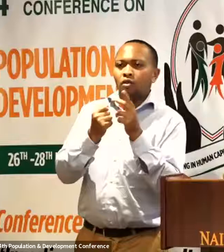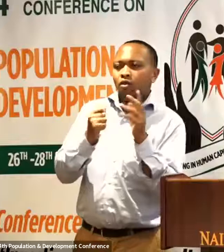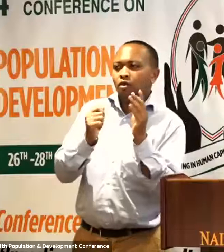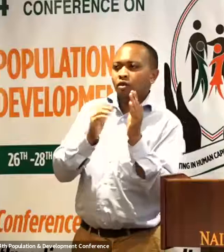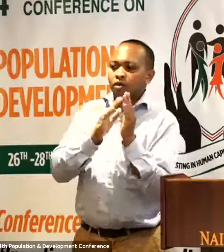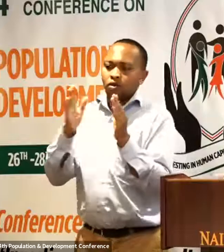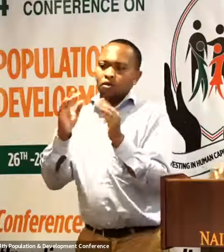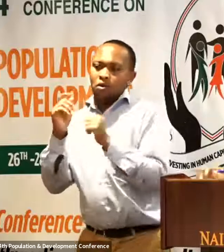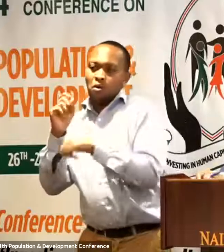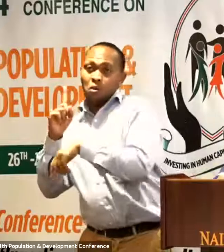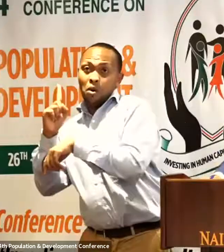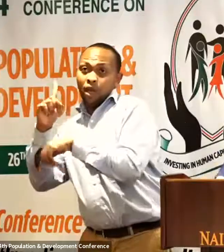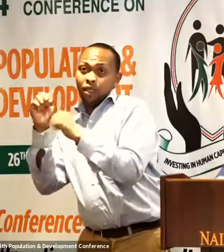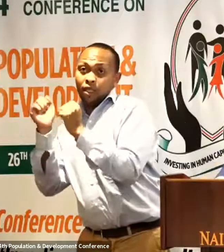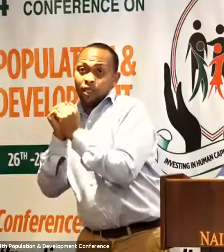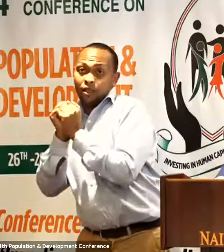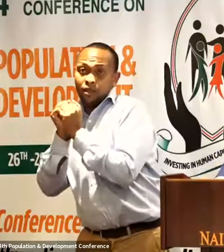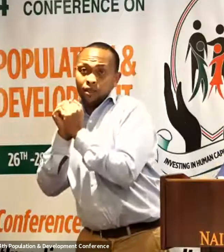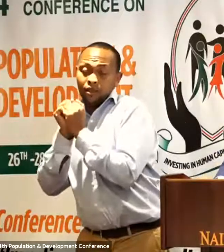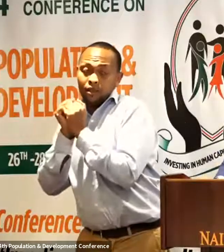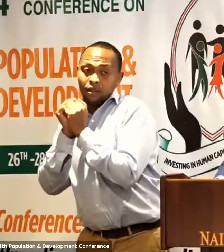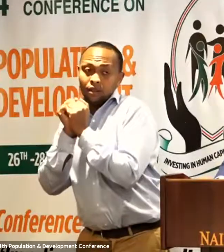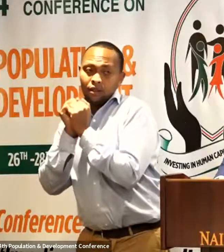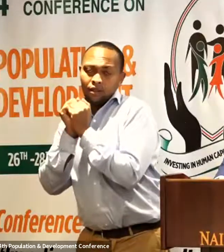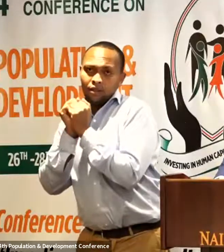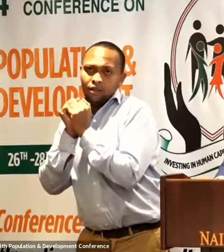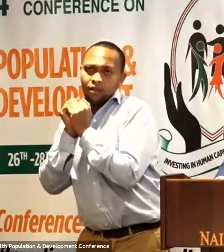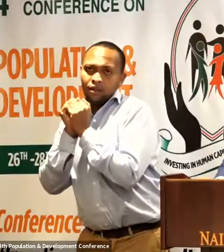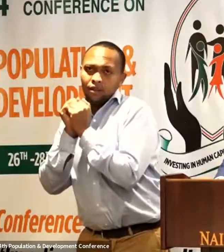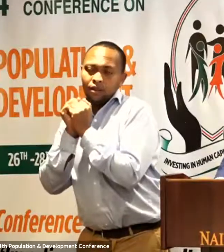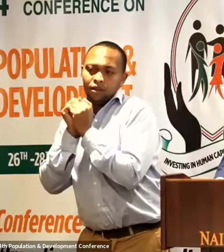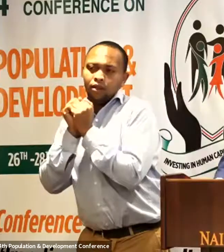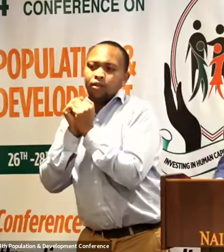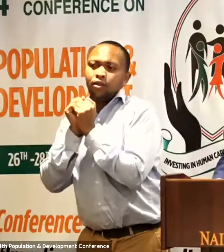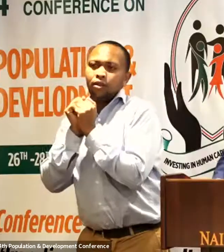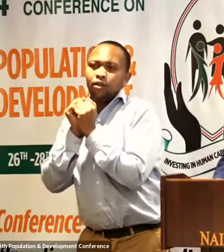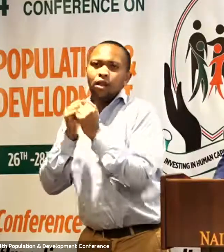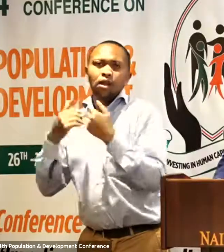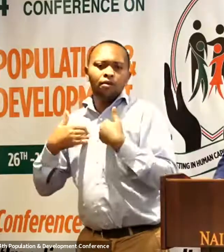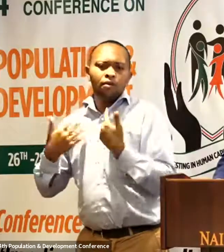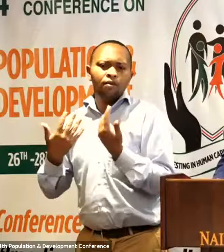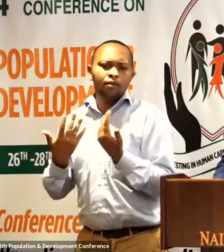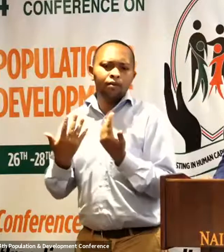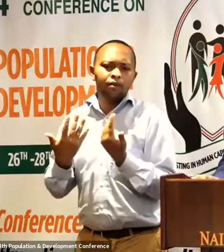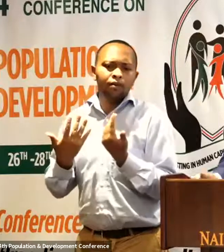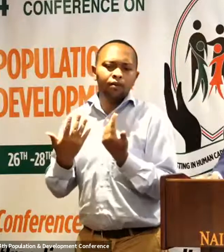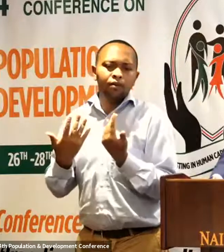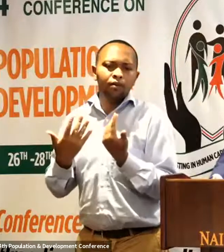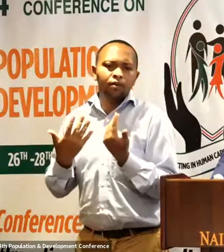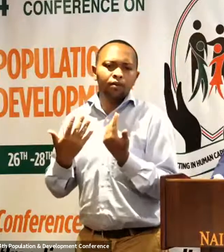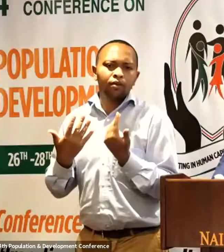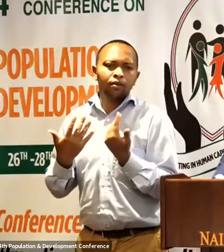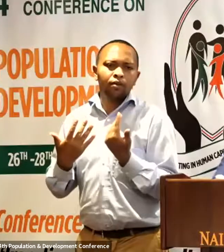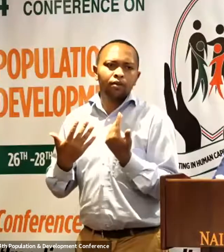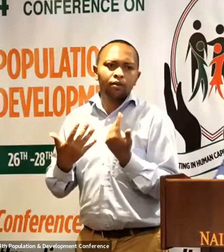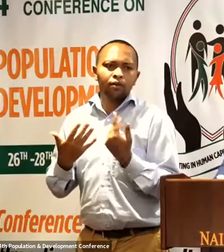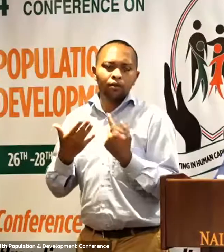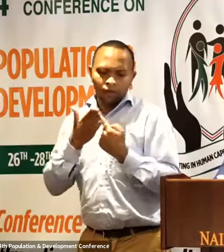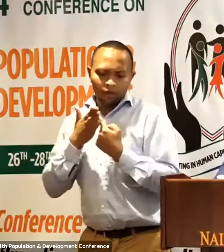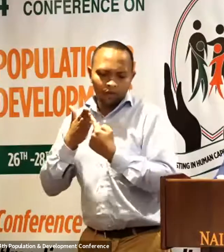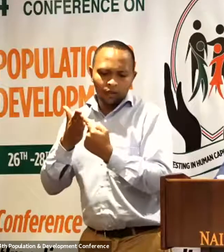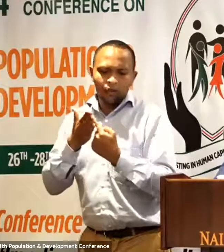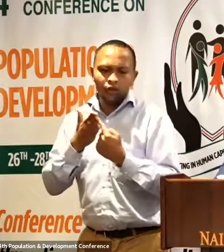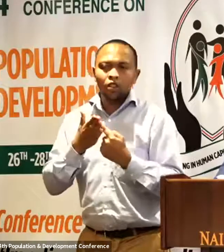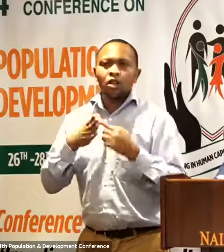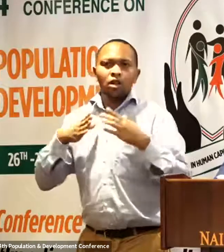1:10. That's around 1:10 p.m. We're going to have, again, issues on theme number